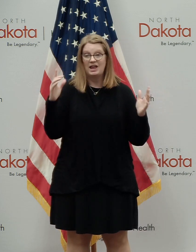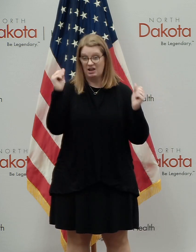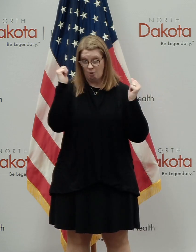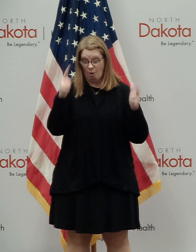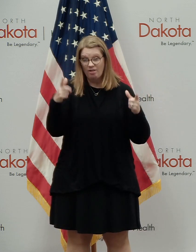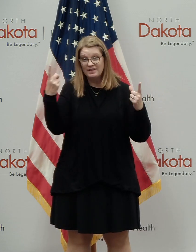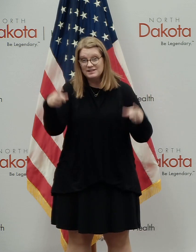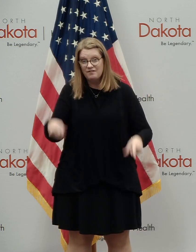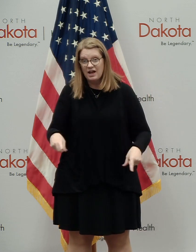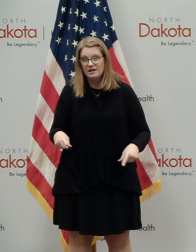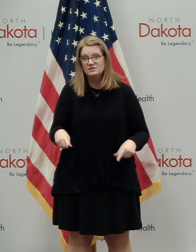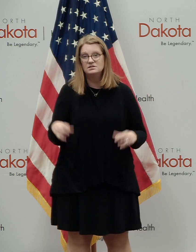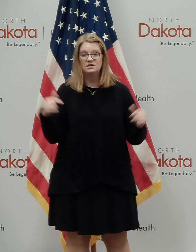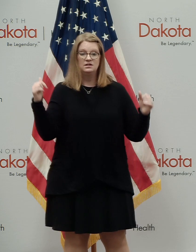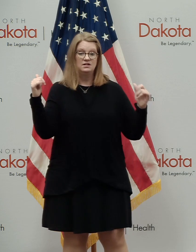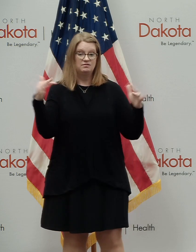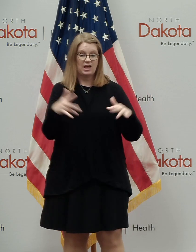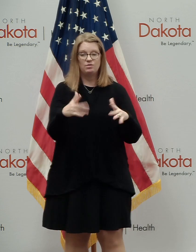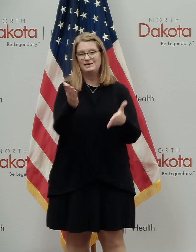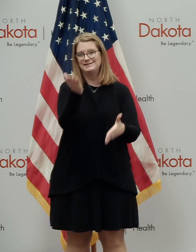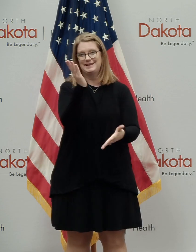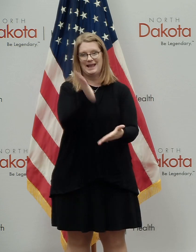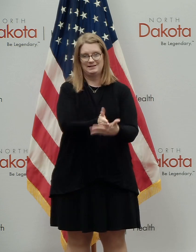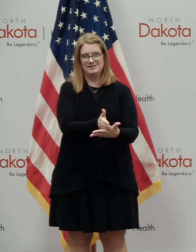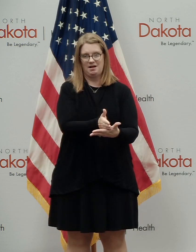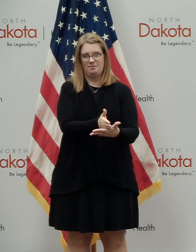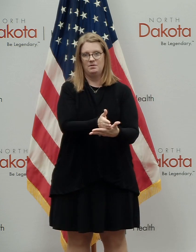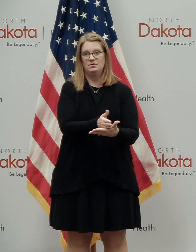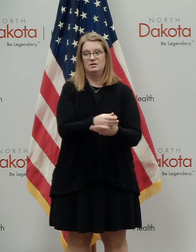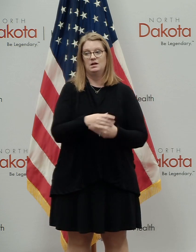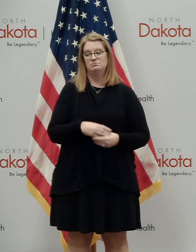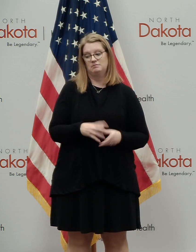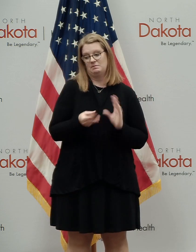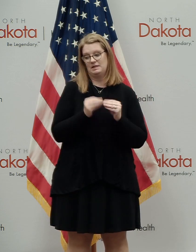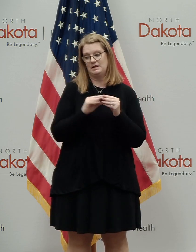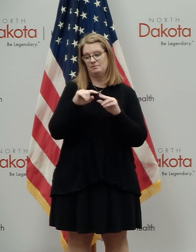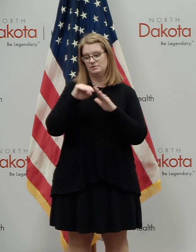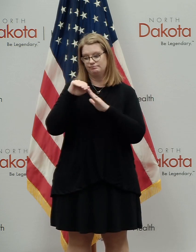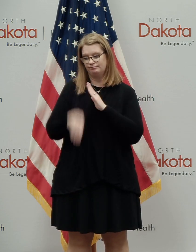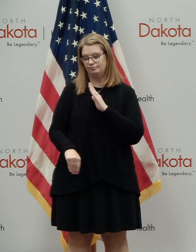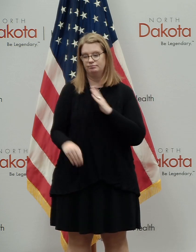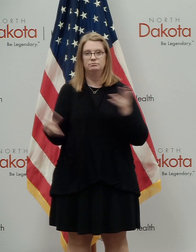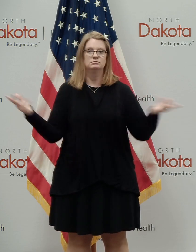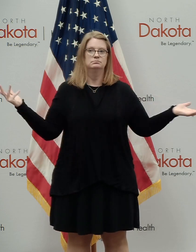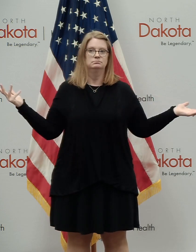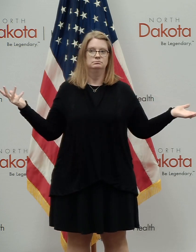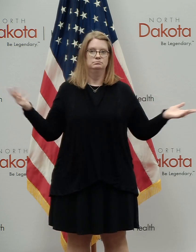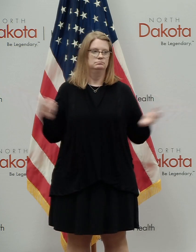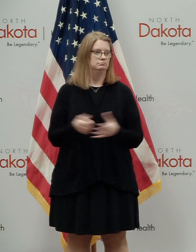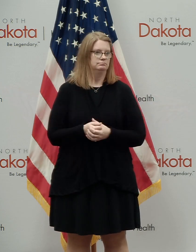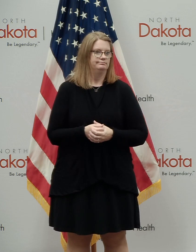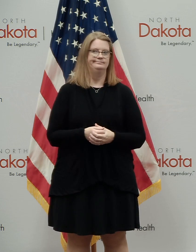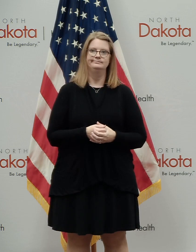events, avoid large gatherings, and then just watch the numbers drop. I mean, that's all it takes. We know that works.